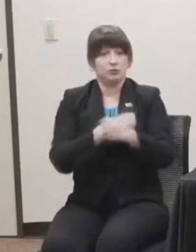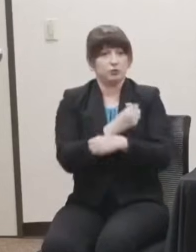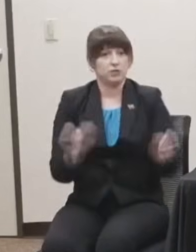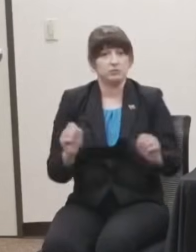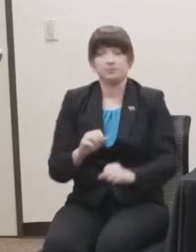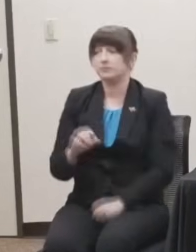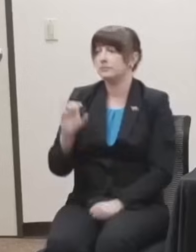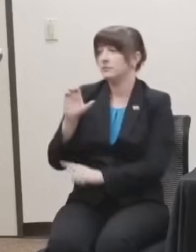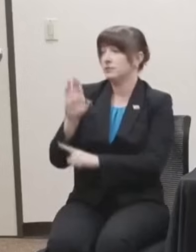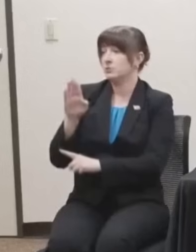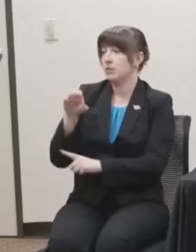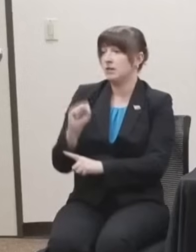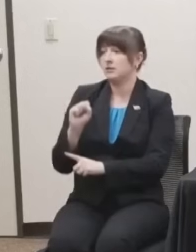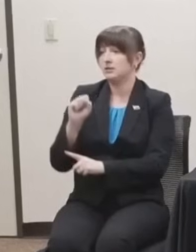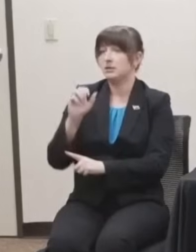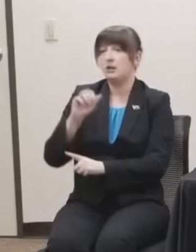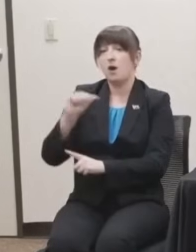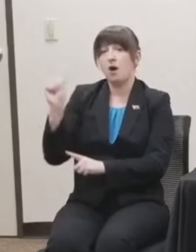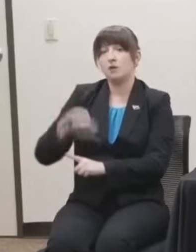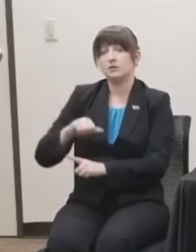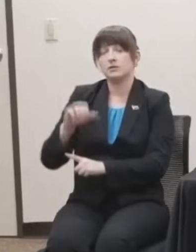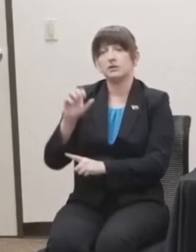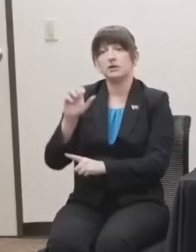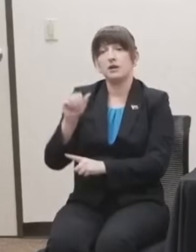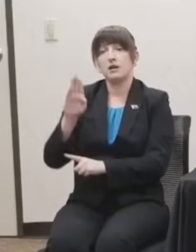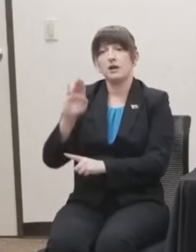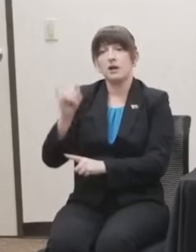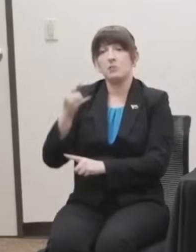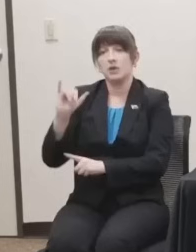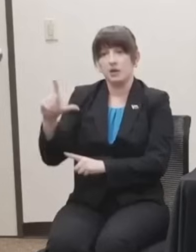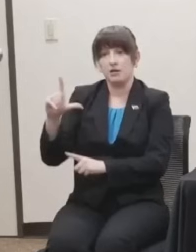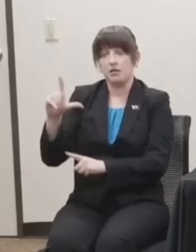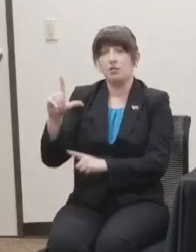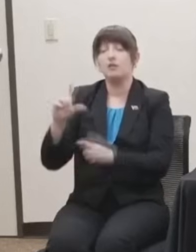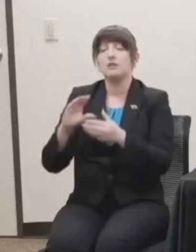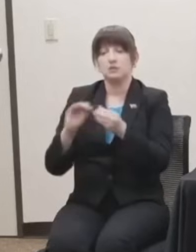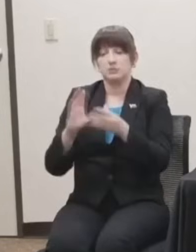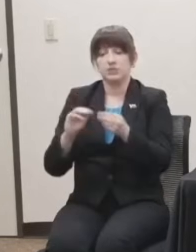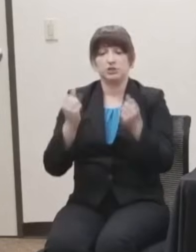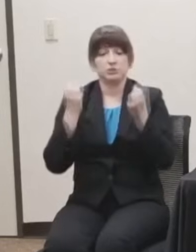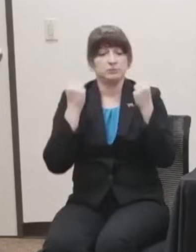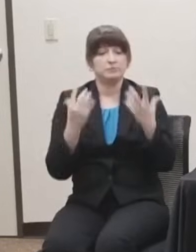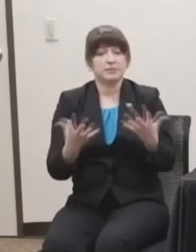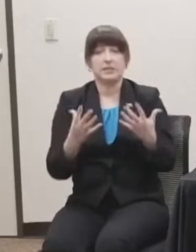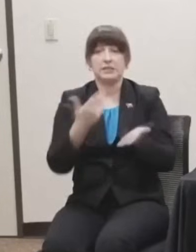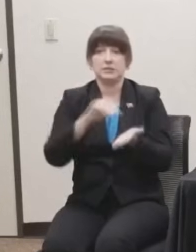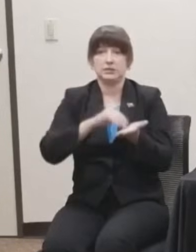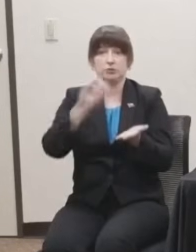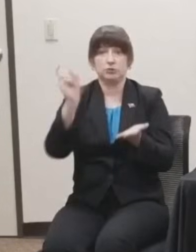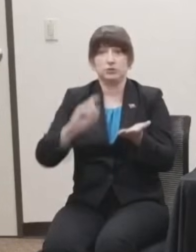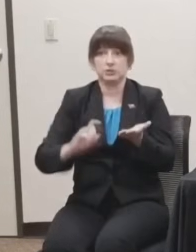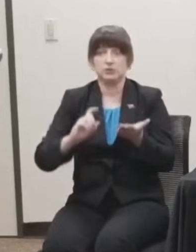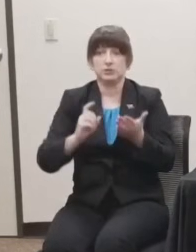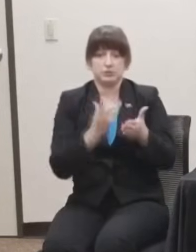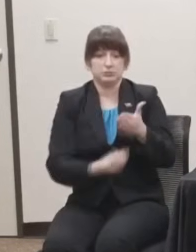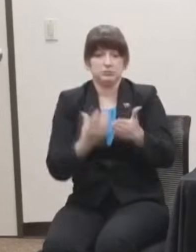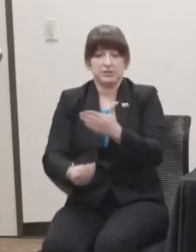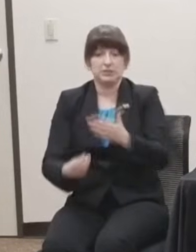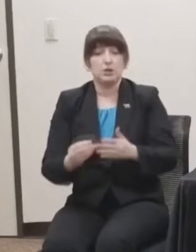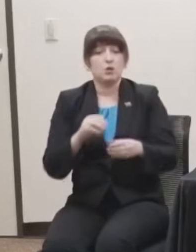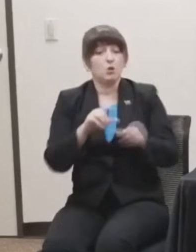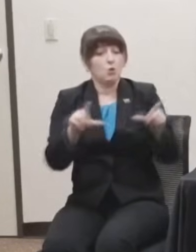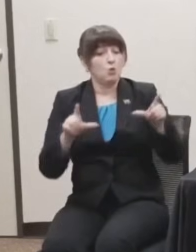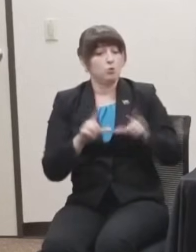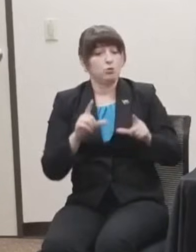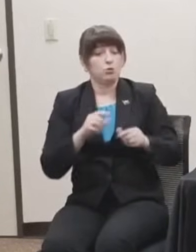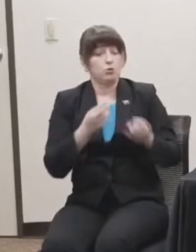CBS Austin, you had mentioned that there are dozens of Central Texans missing. Local resources can't continue searching in the dark of the night. Does this